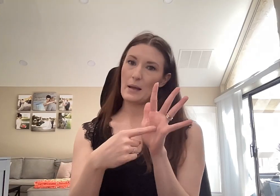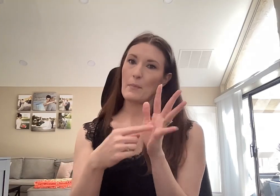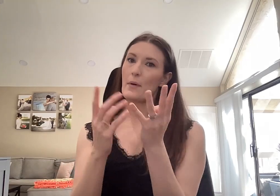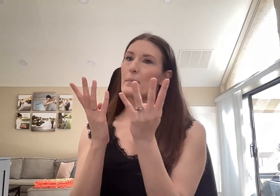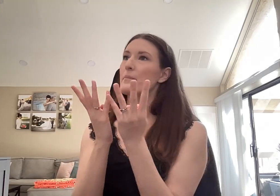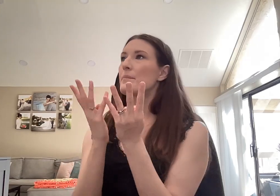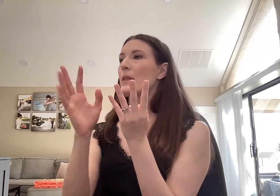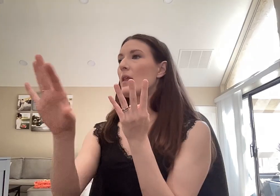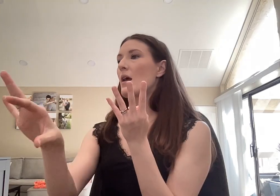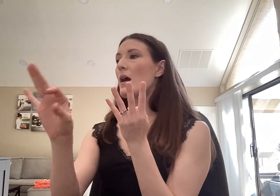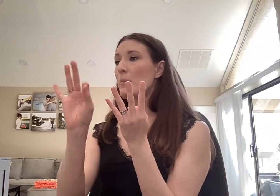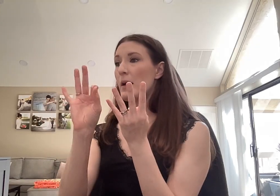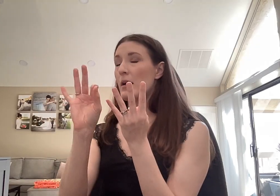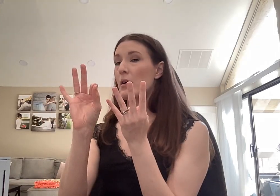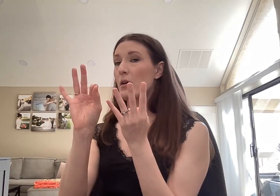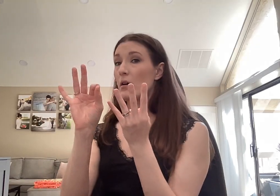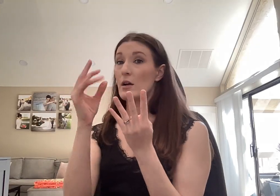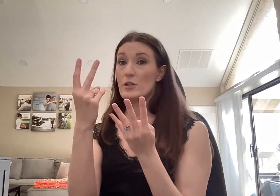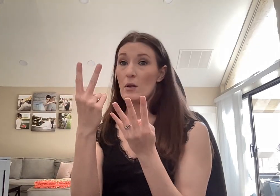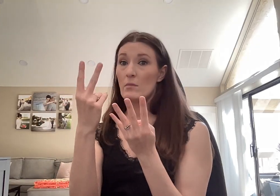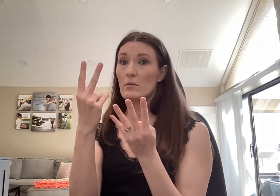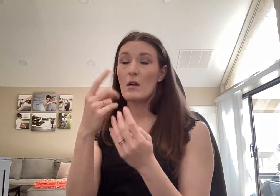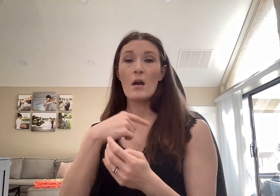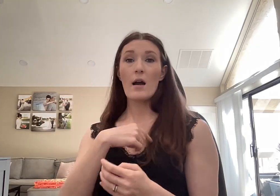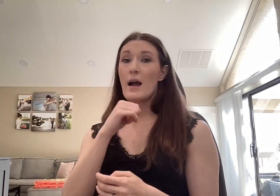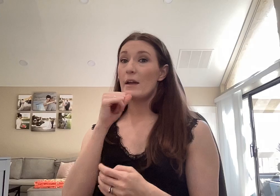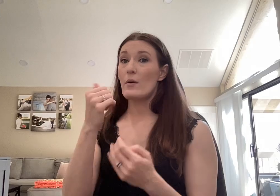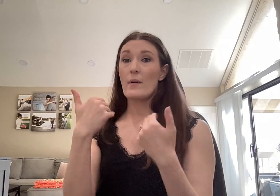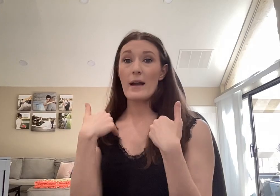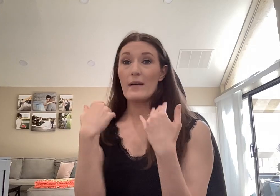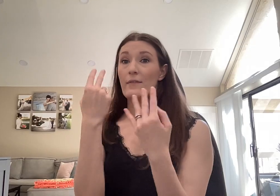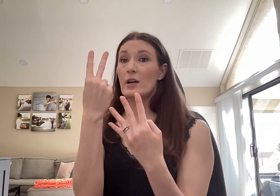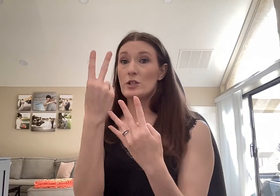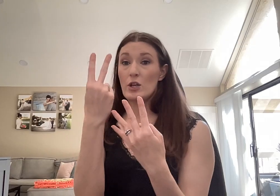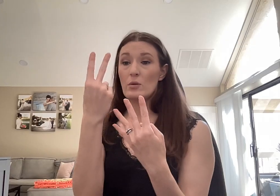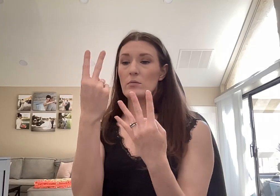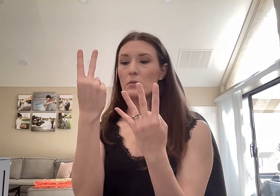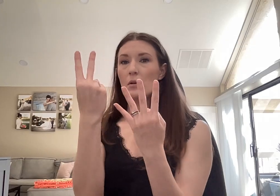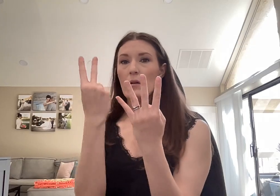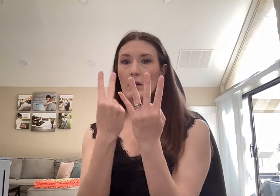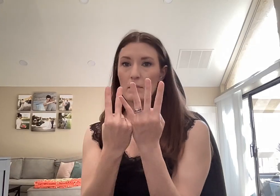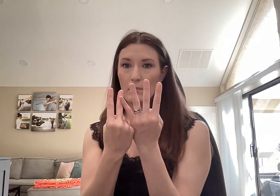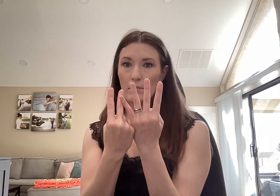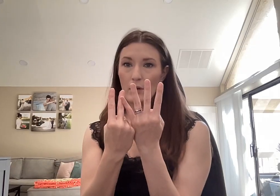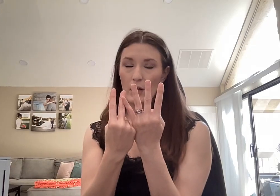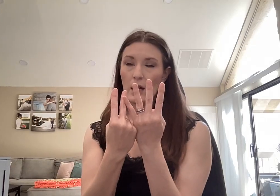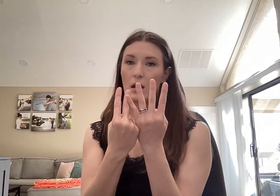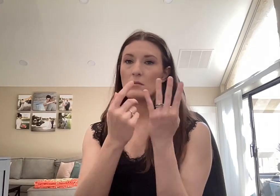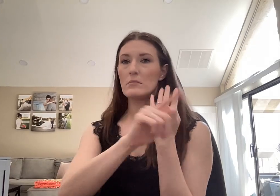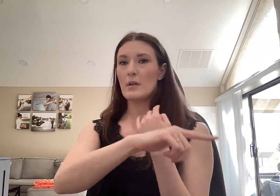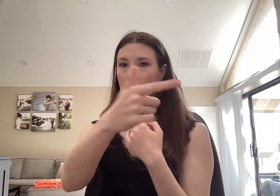example, I pick a 2, I don't have a 2, put it in, next